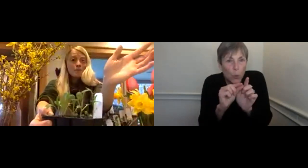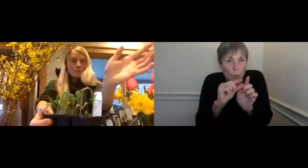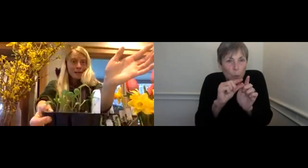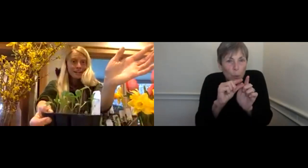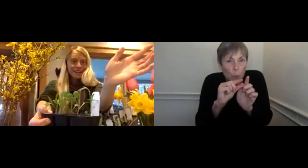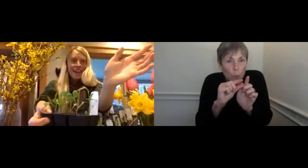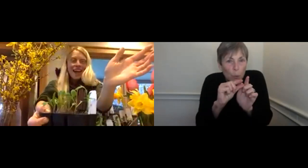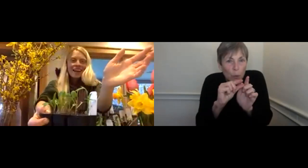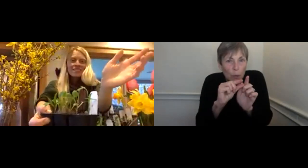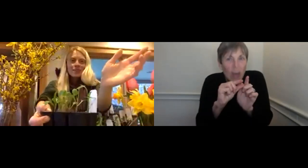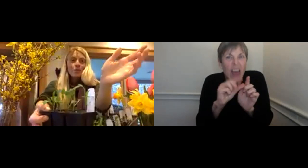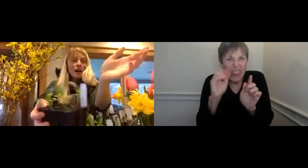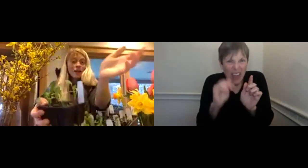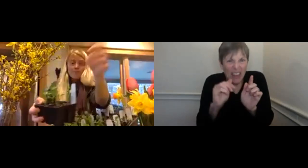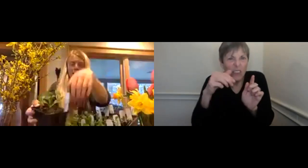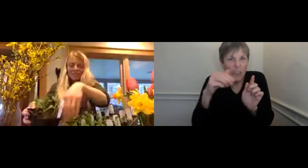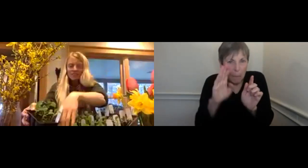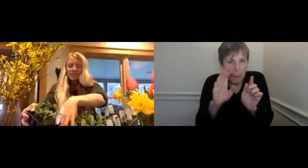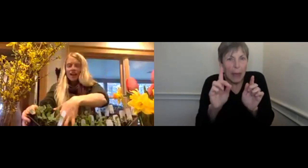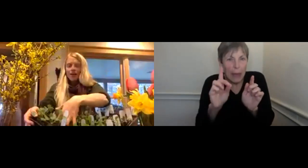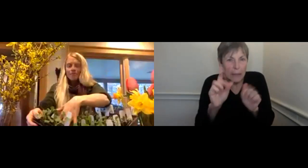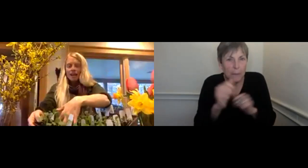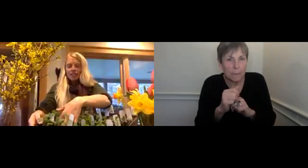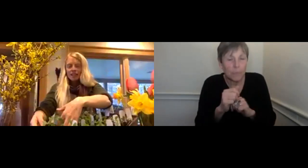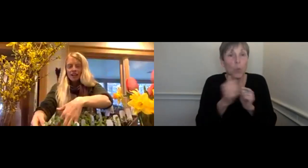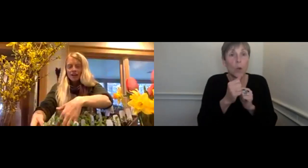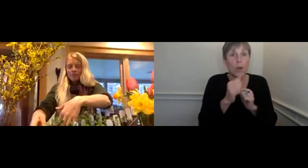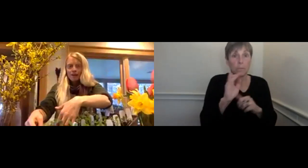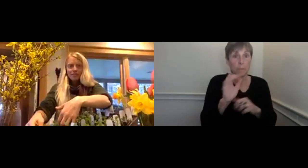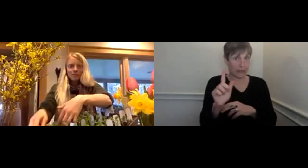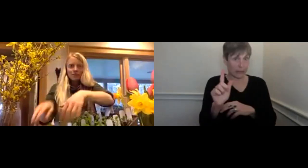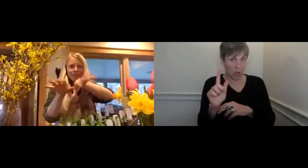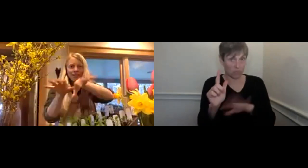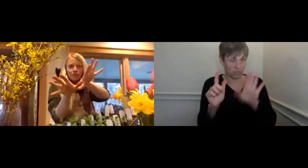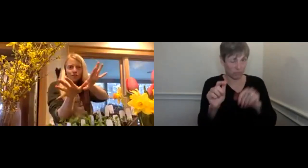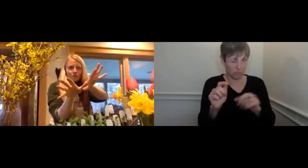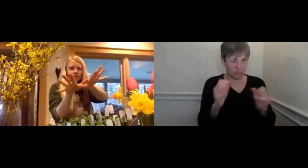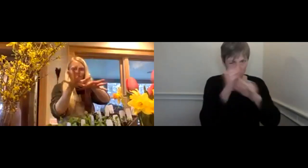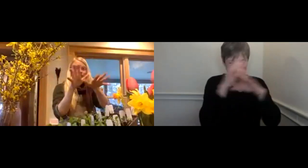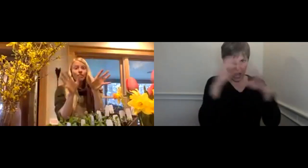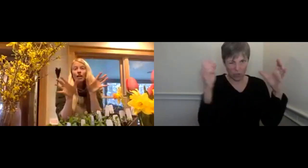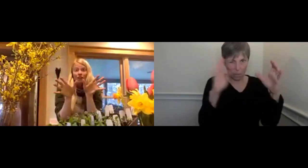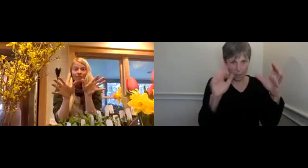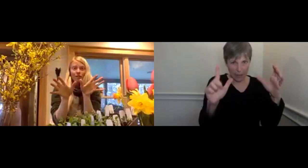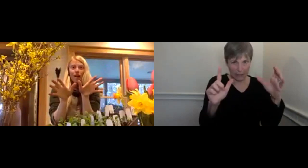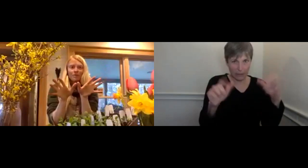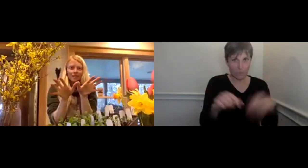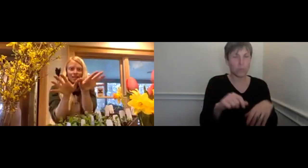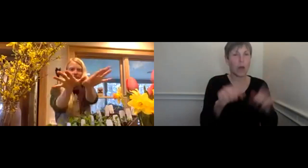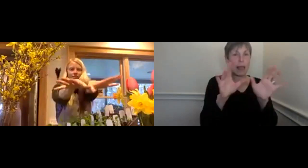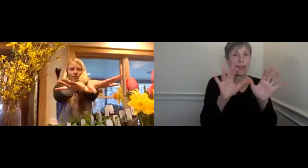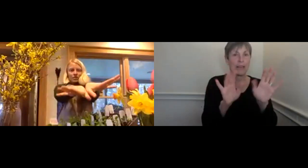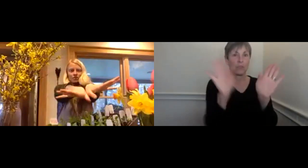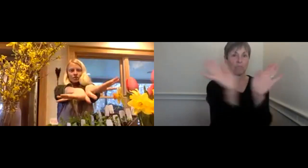apical bud. And so on basil, imagine basil where it's like two leaves, leaves are